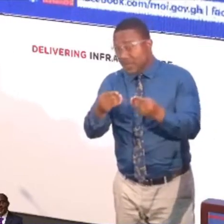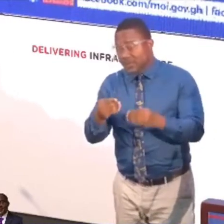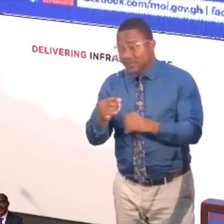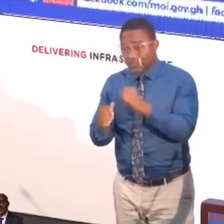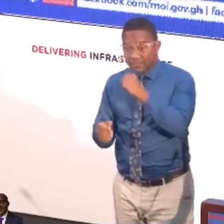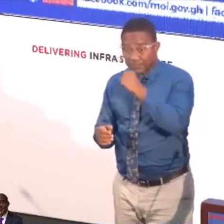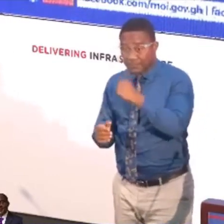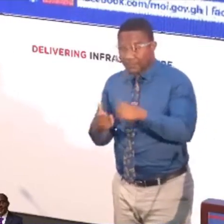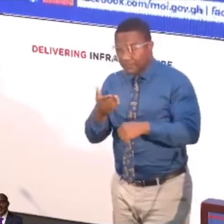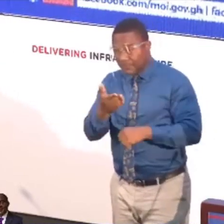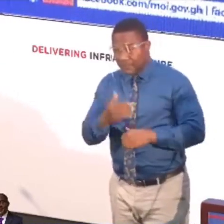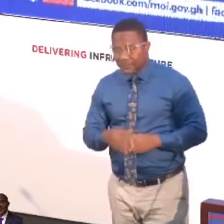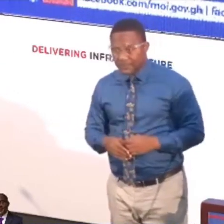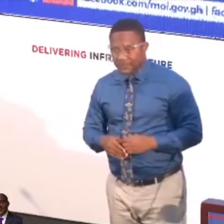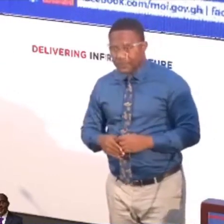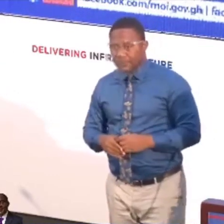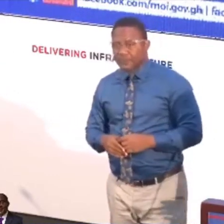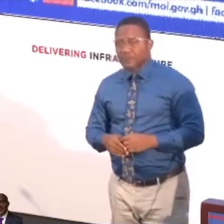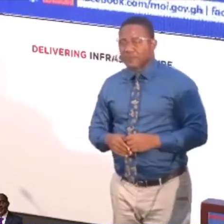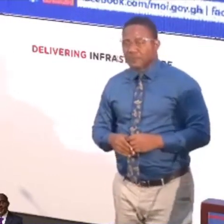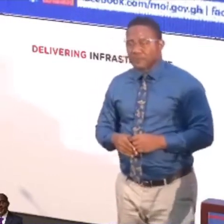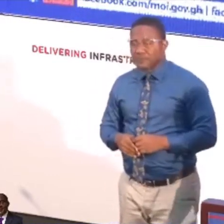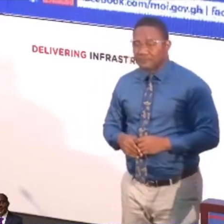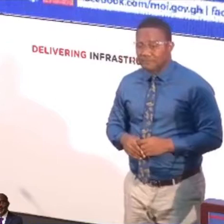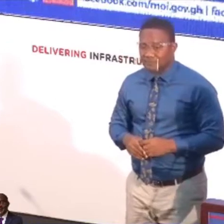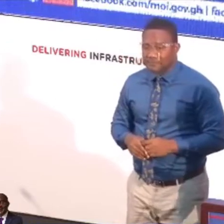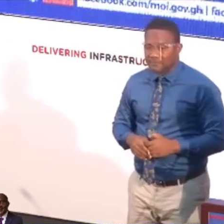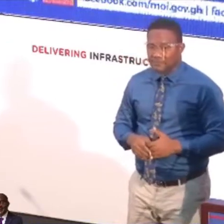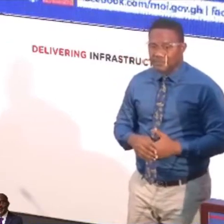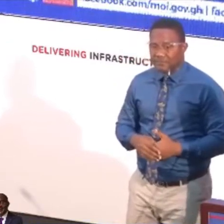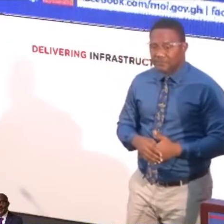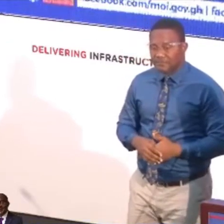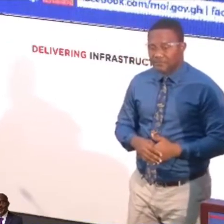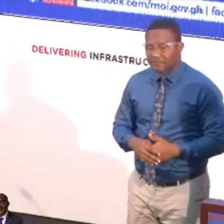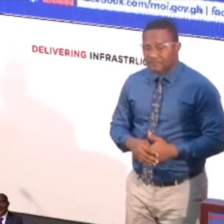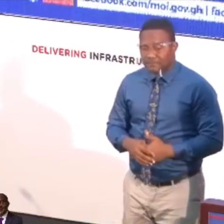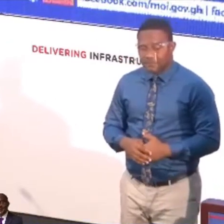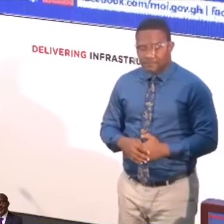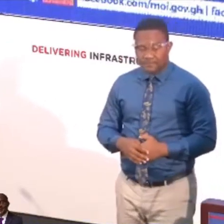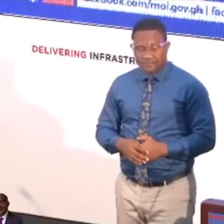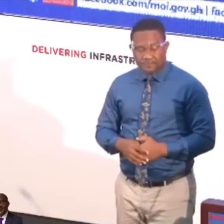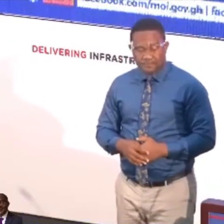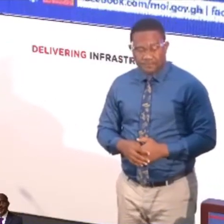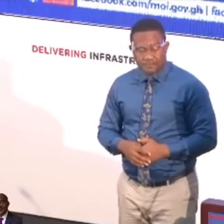the mic, and let us sanitize the mic after each use.